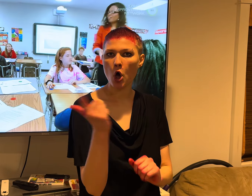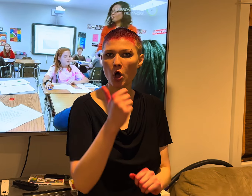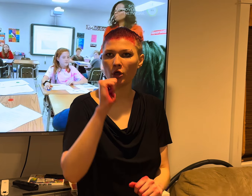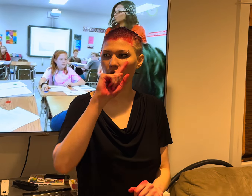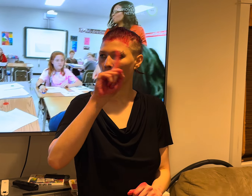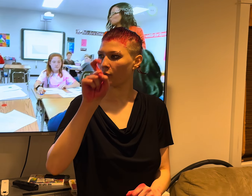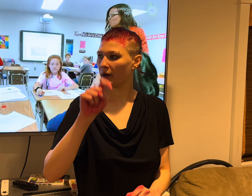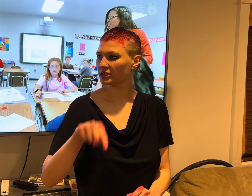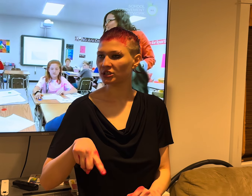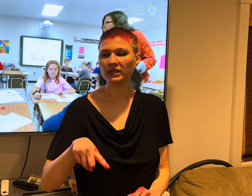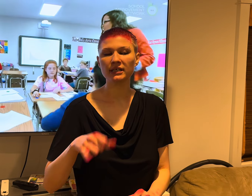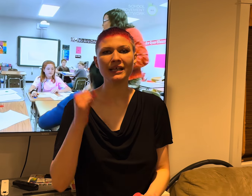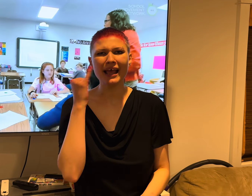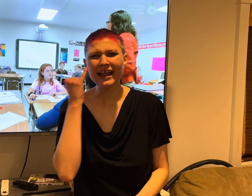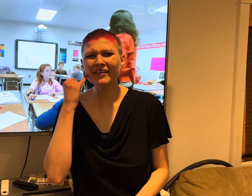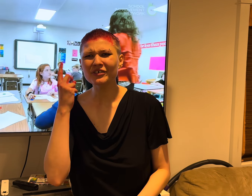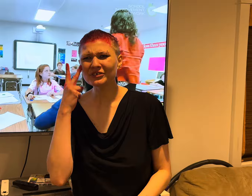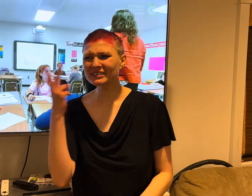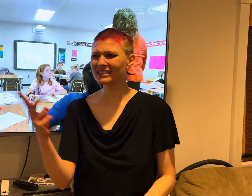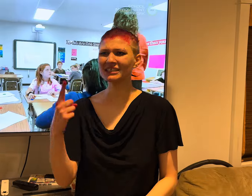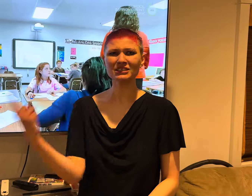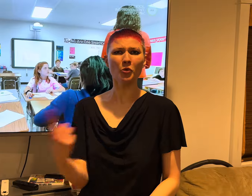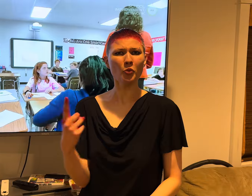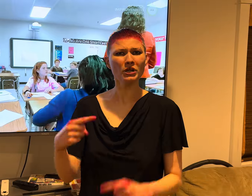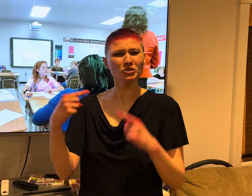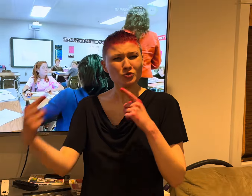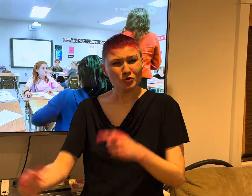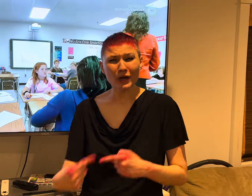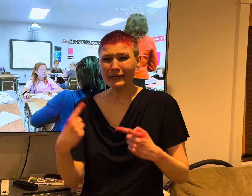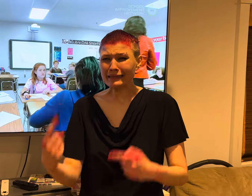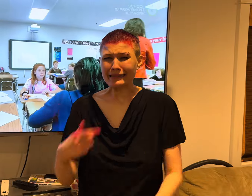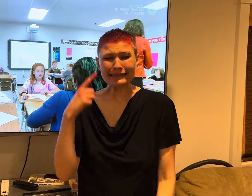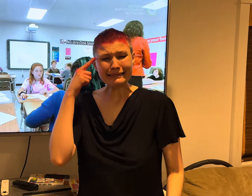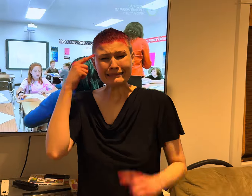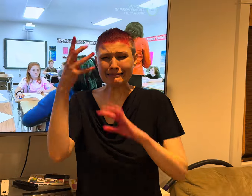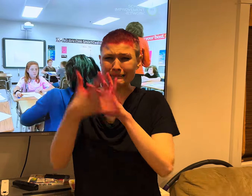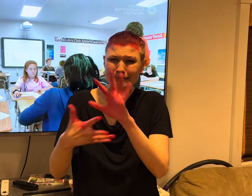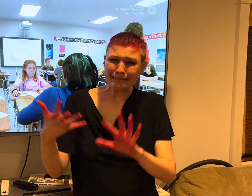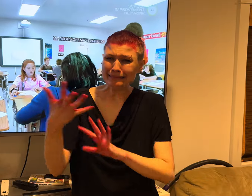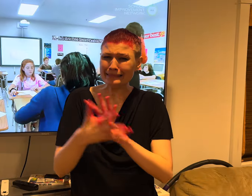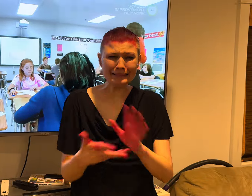or she is struggling, help them out, okay? That's okay. You can help them out.